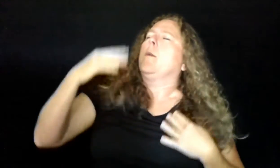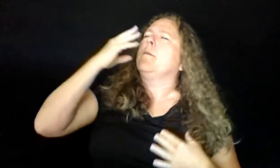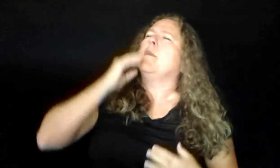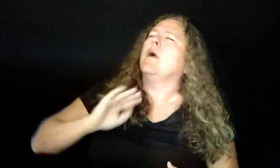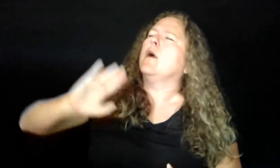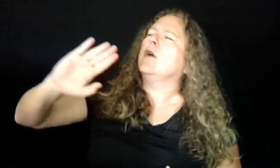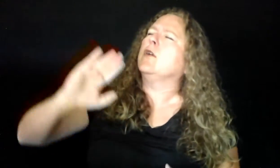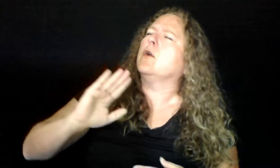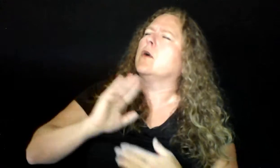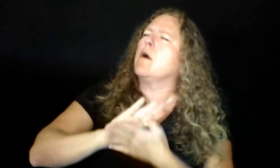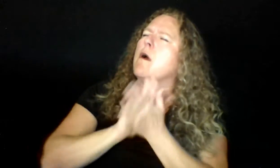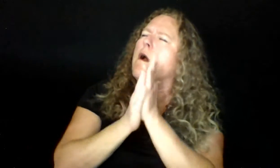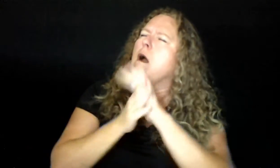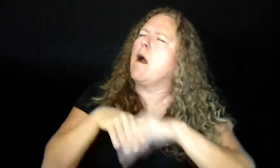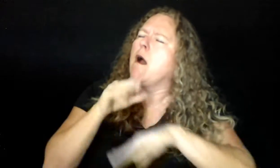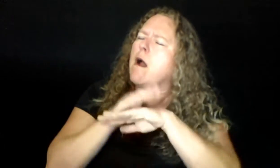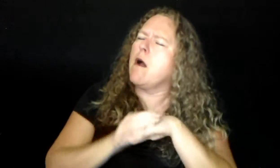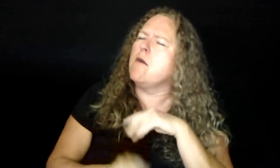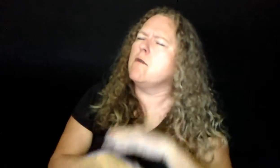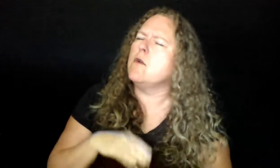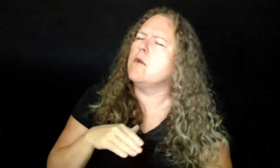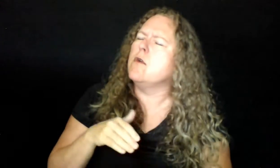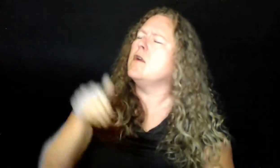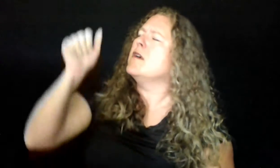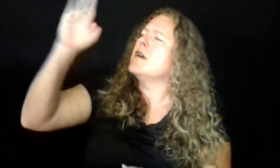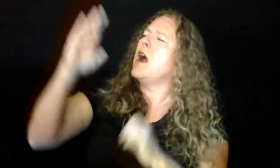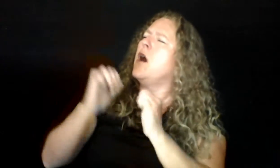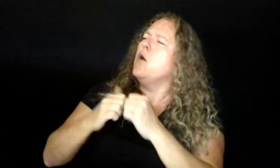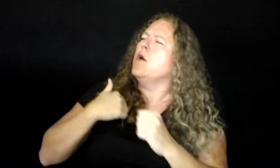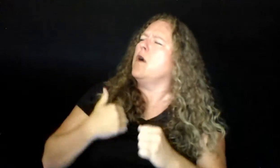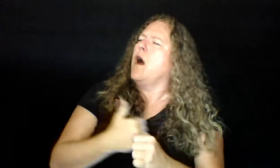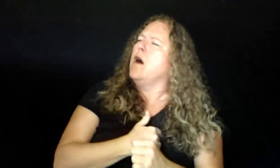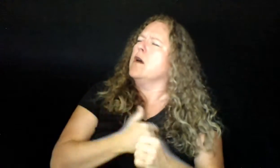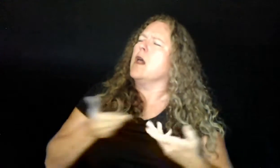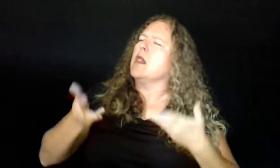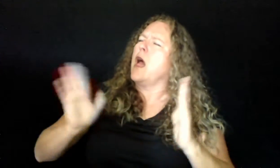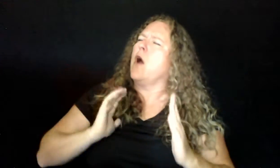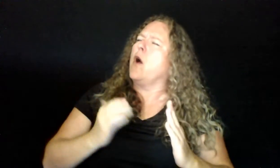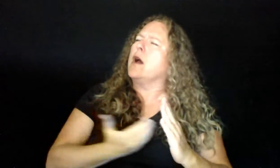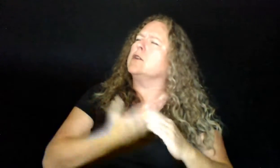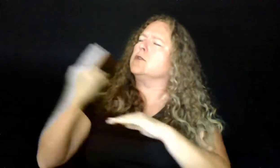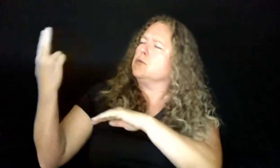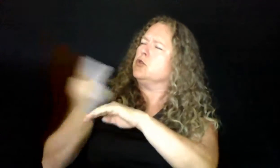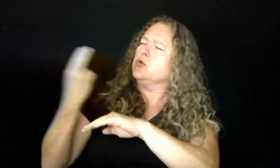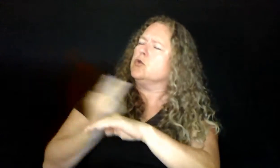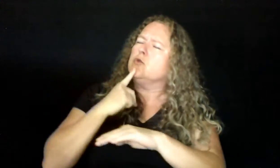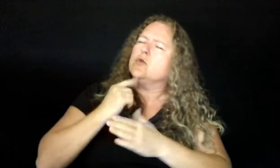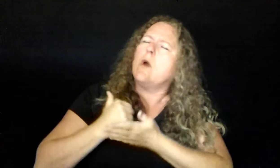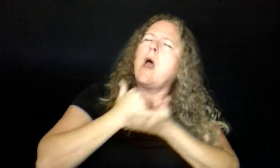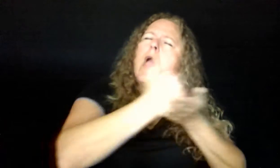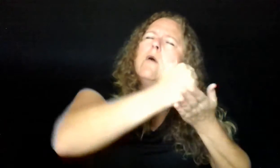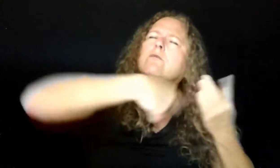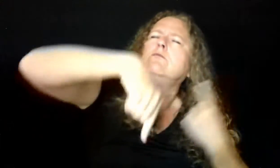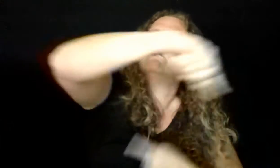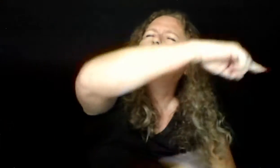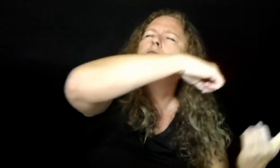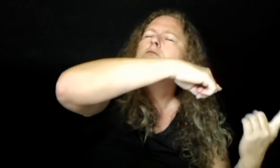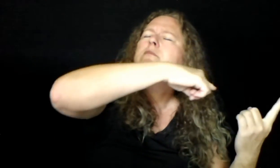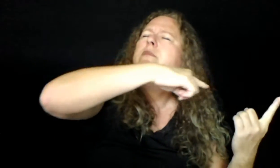be with us. Let us be the vessel that goes forth in your most holy name. In the prayer that